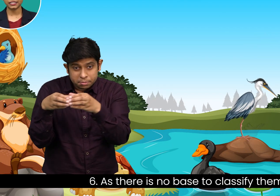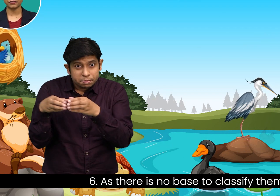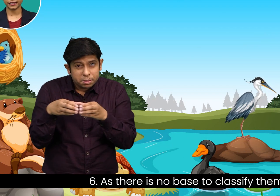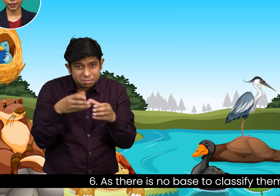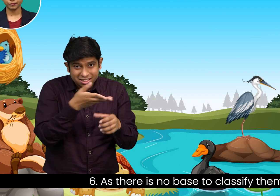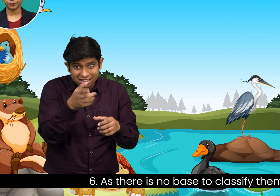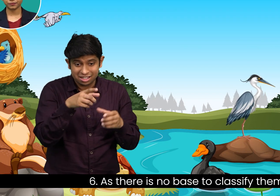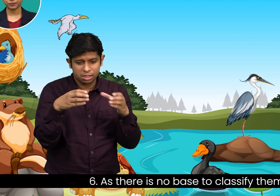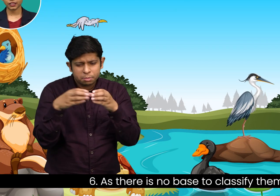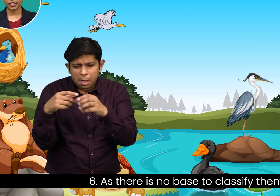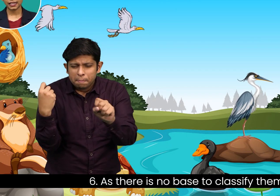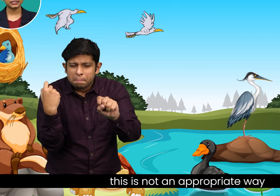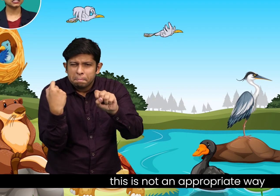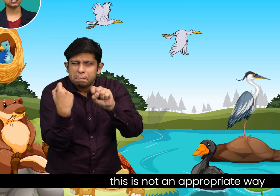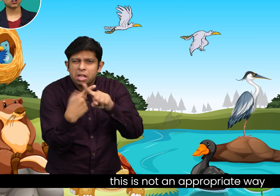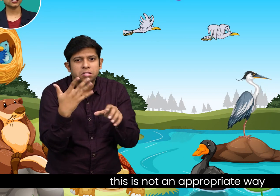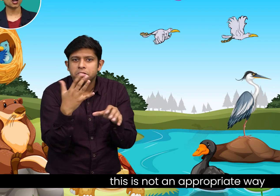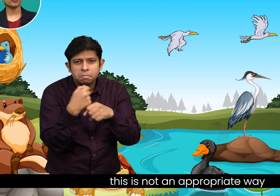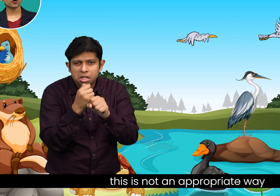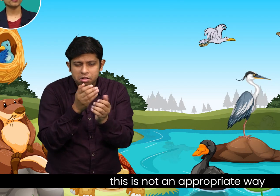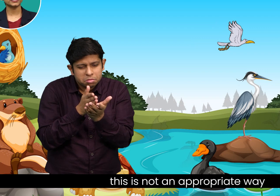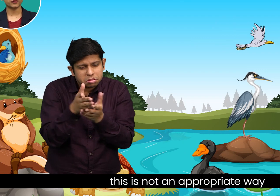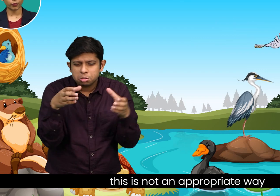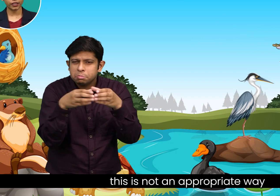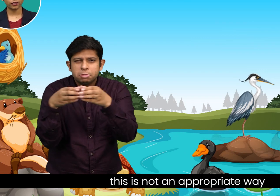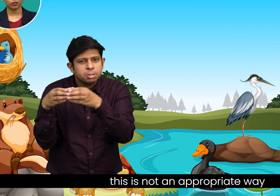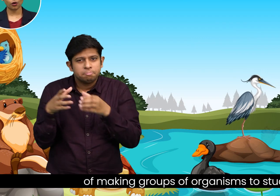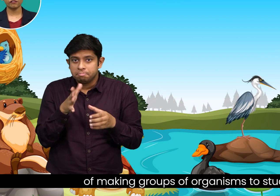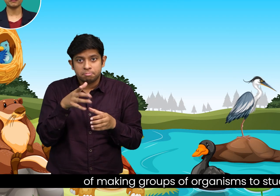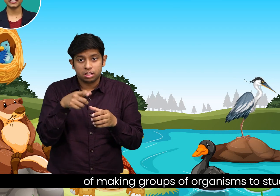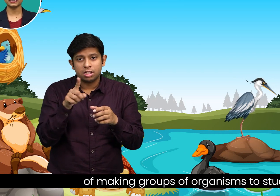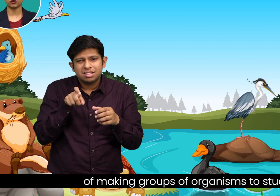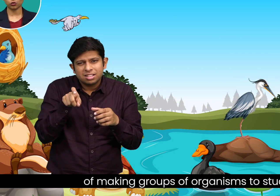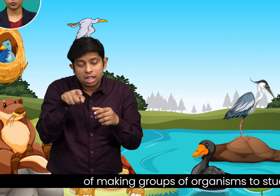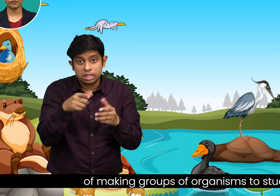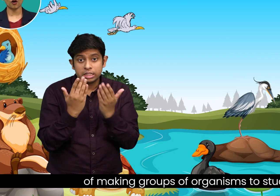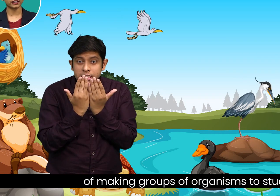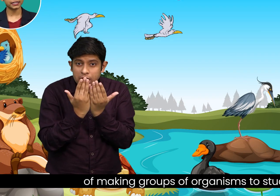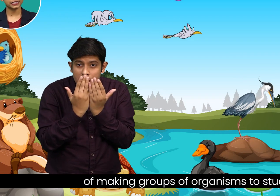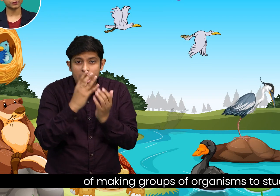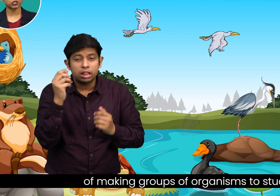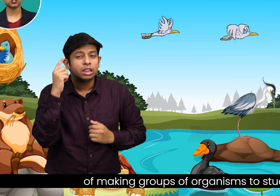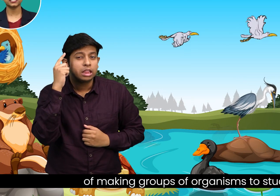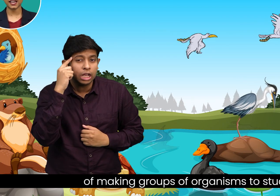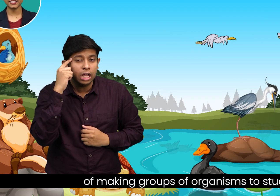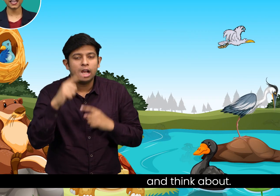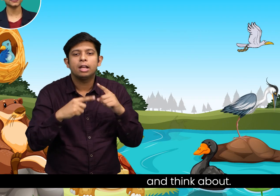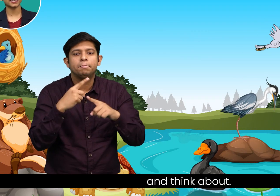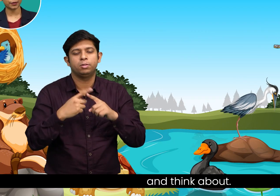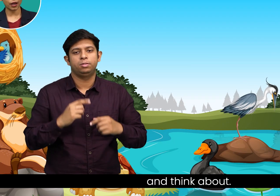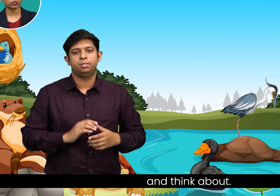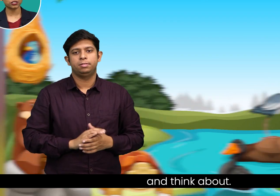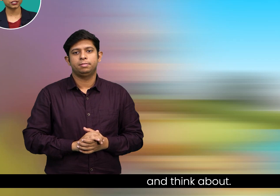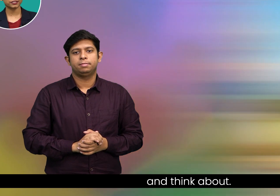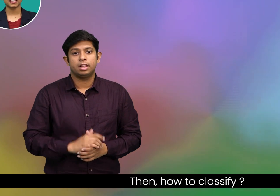to classify them, this is not an appropriate way of making groups of organisms to study and